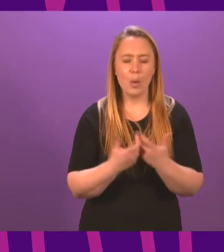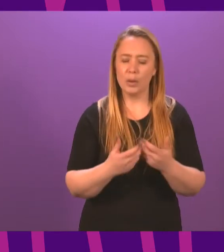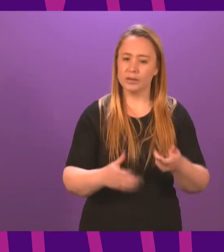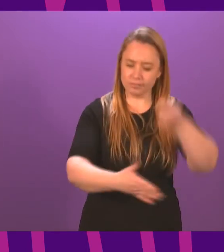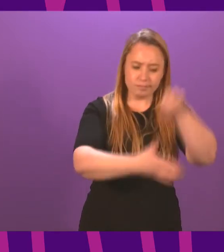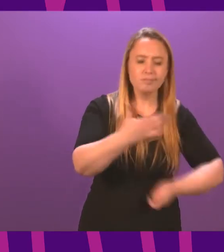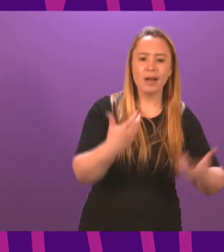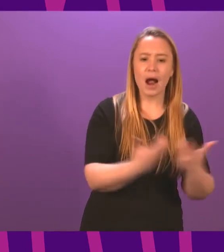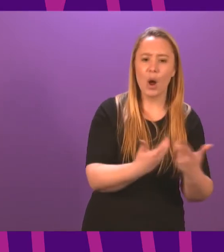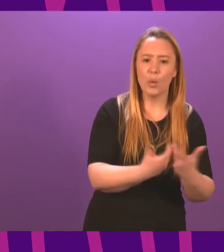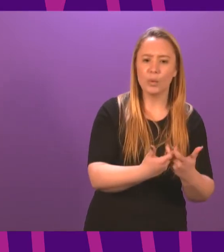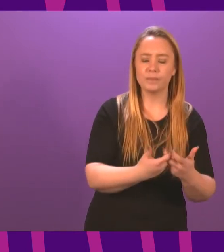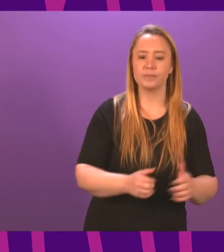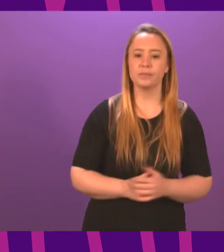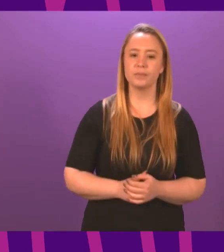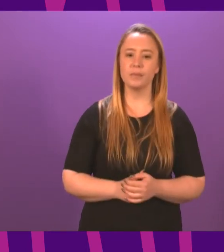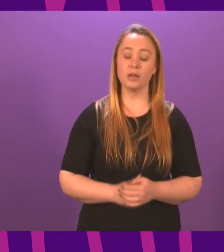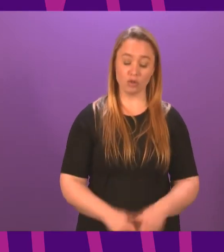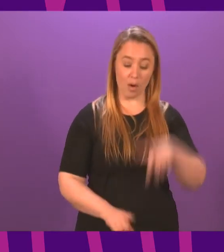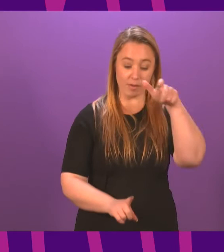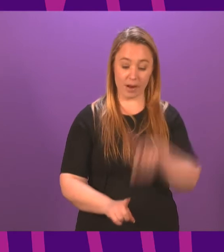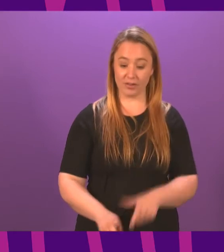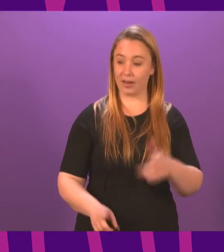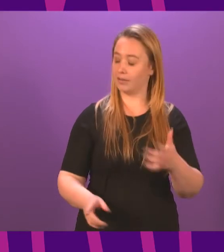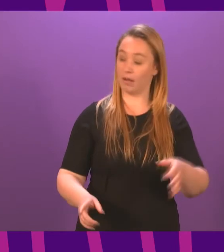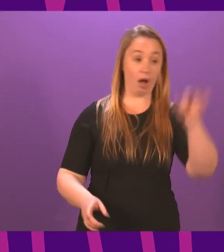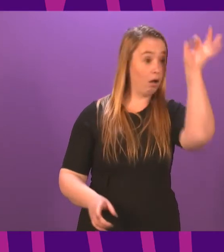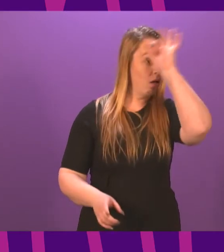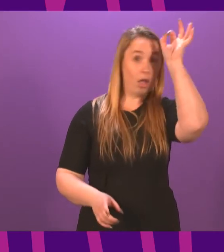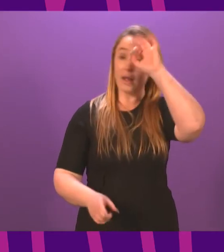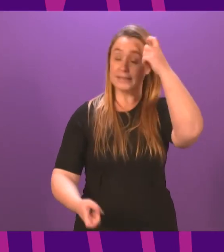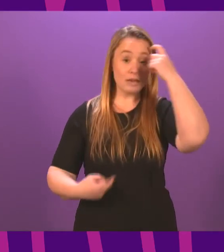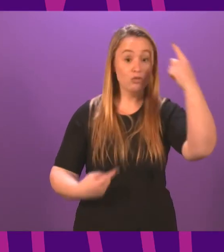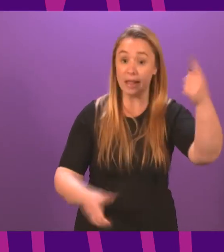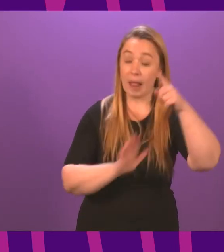Minister? Usually ignorance of the law is no excuse, but this travel